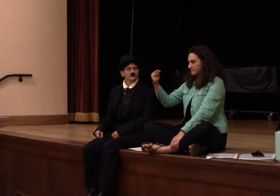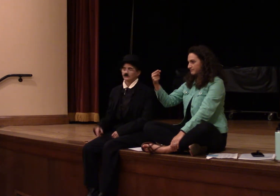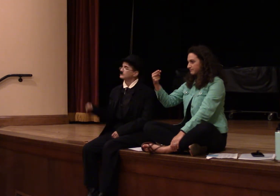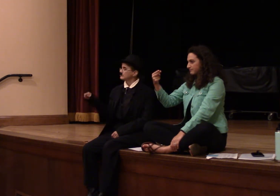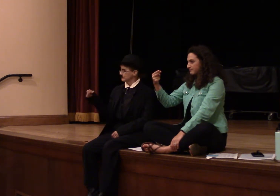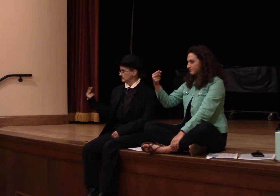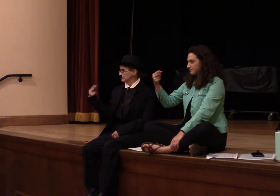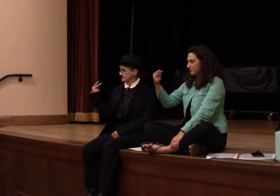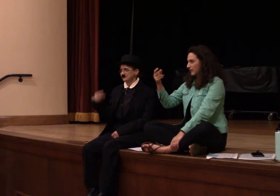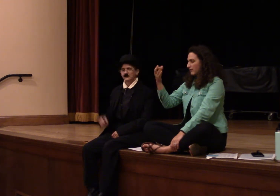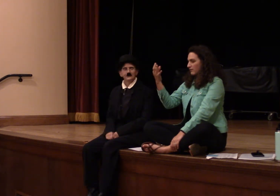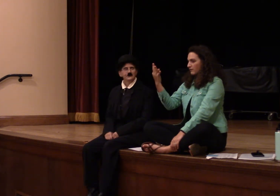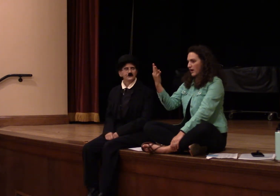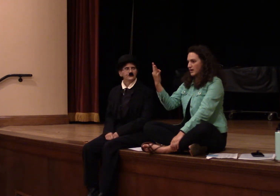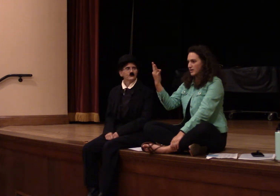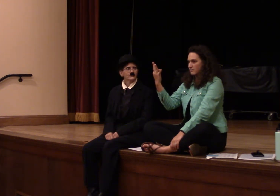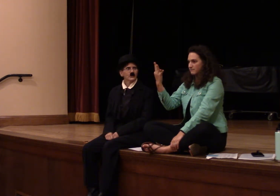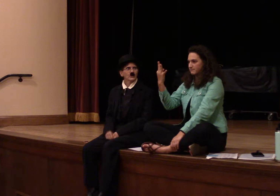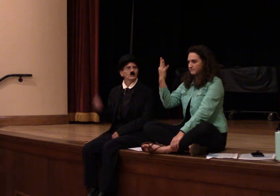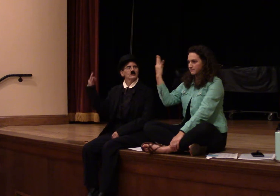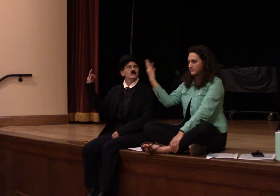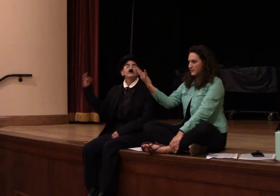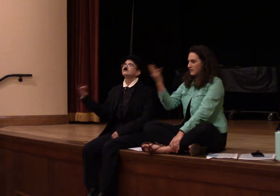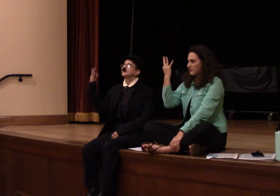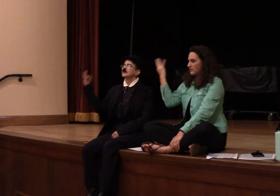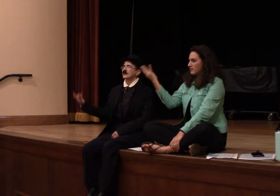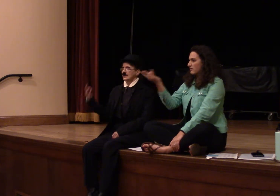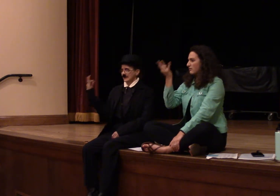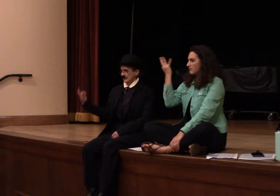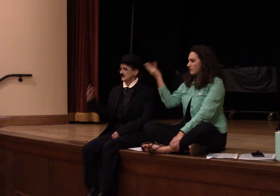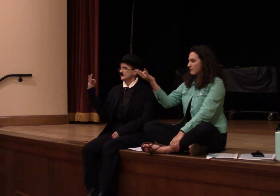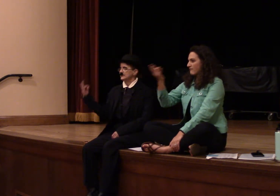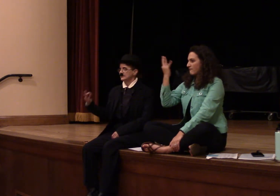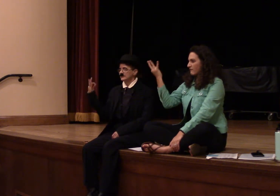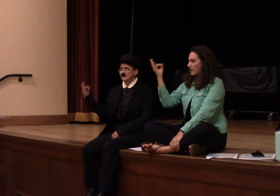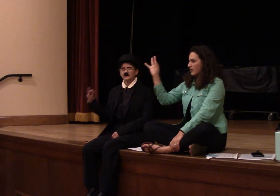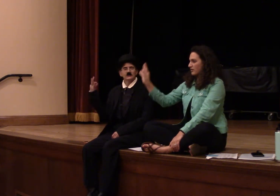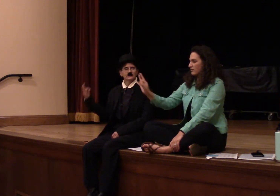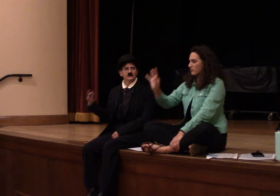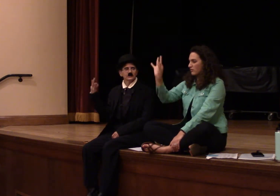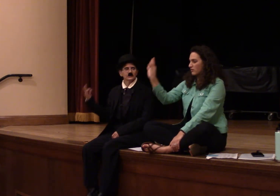Friday. Friday or